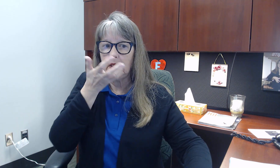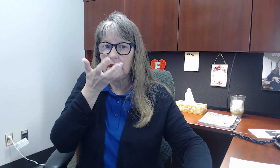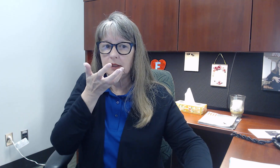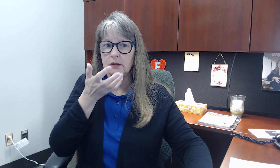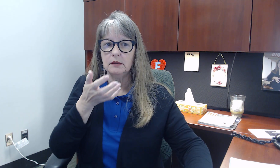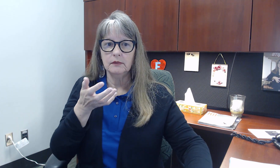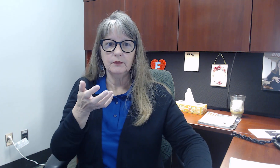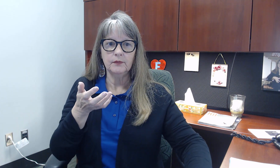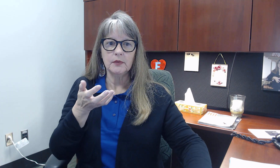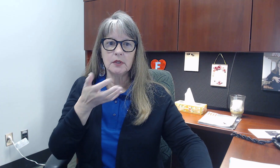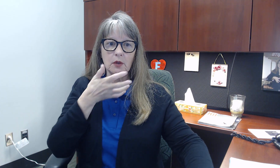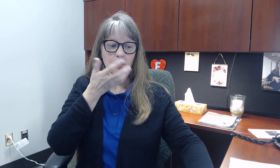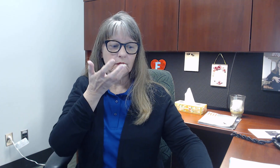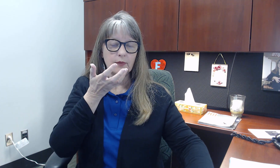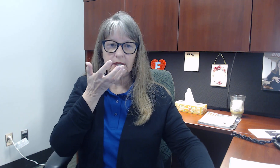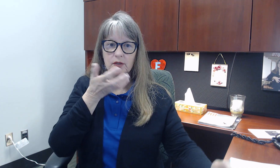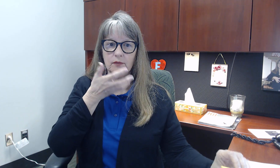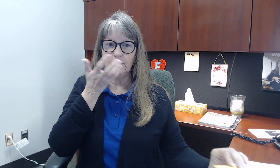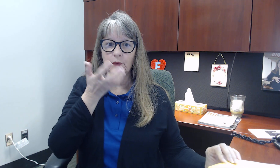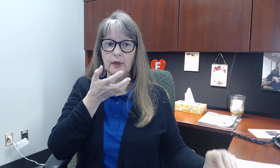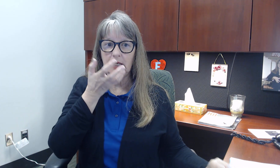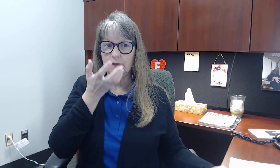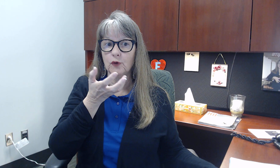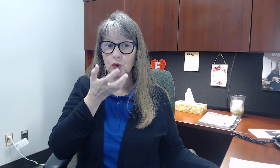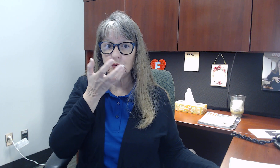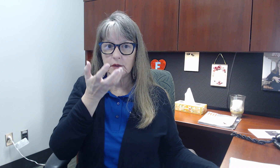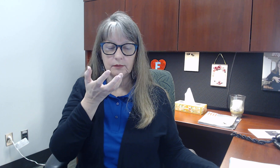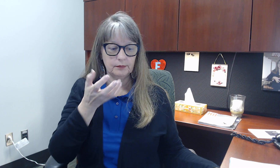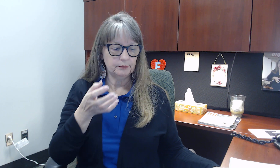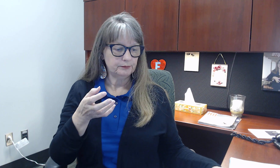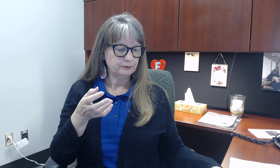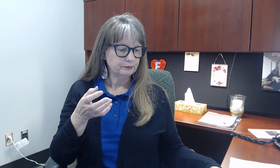it. So that's eating fruit.